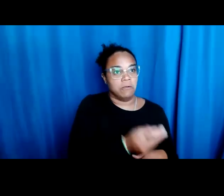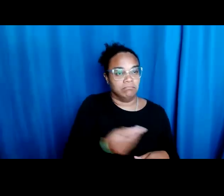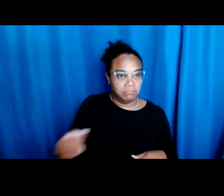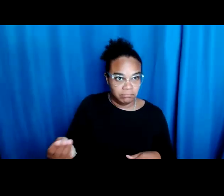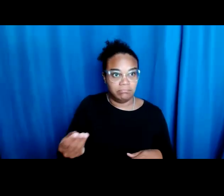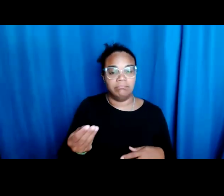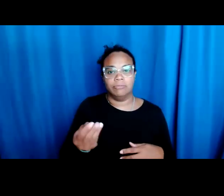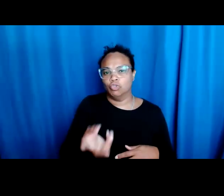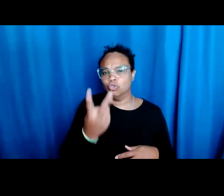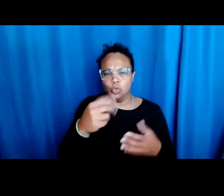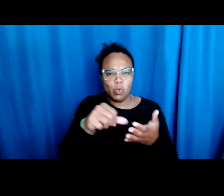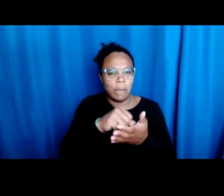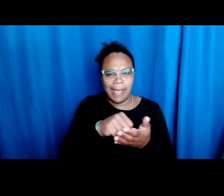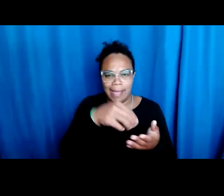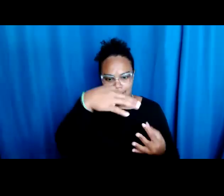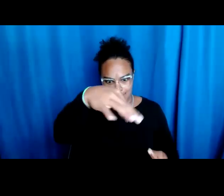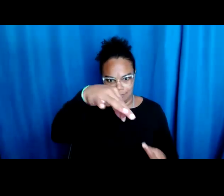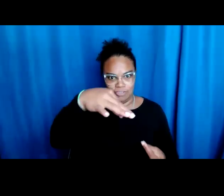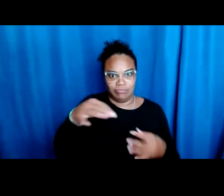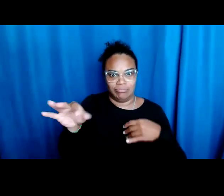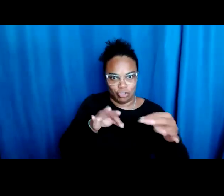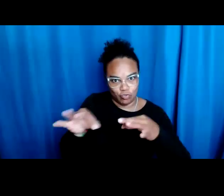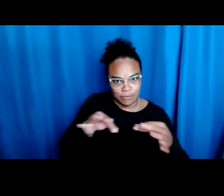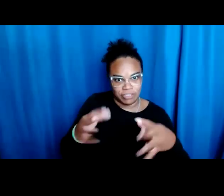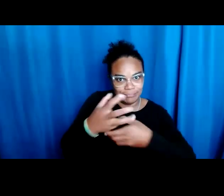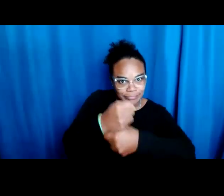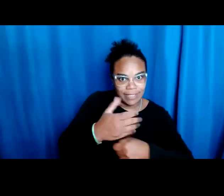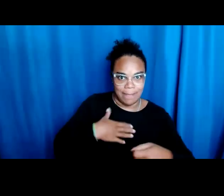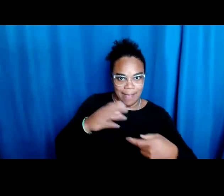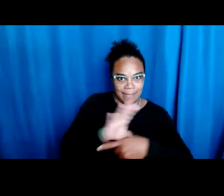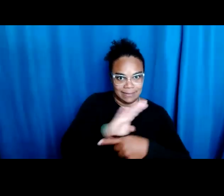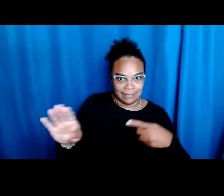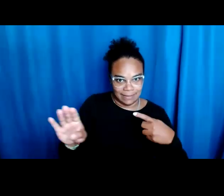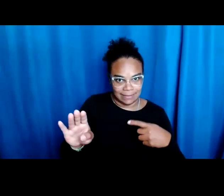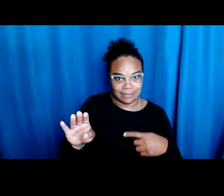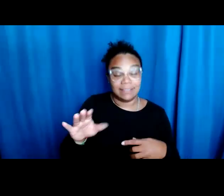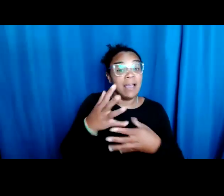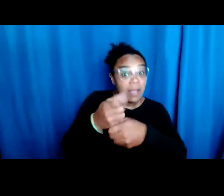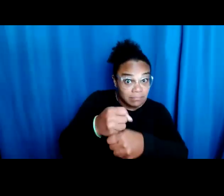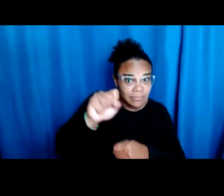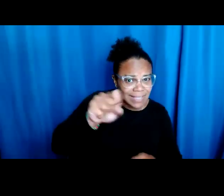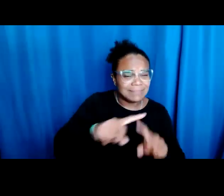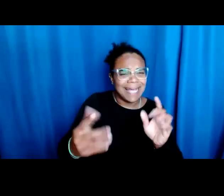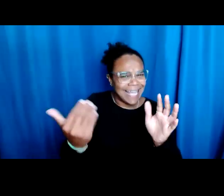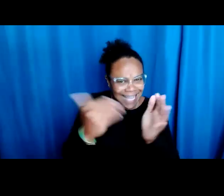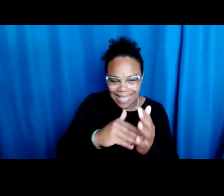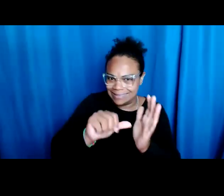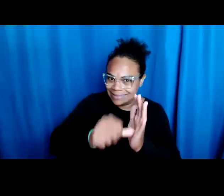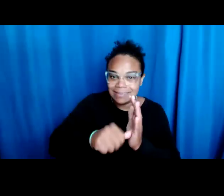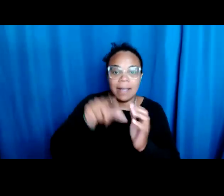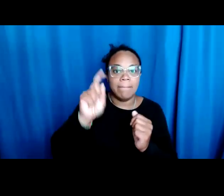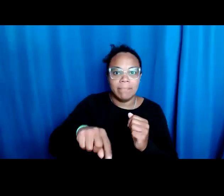page description of your business that's comprehensive, as we just discussed,